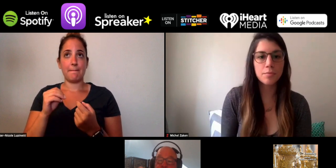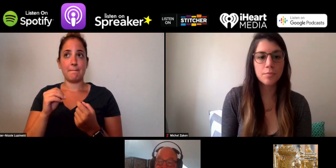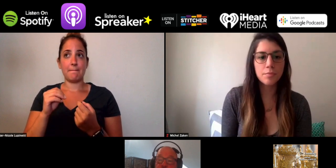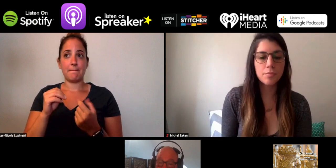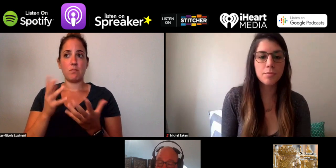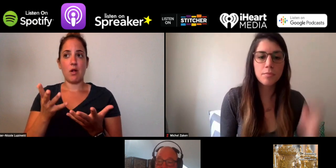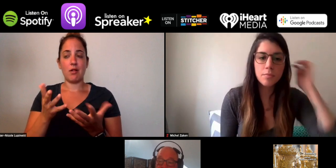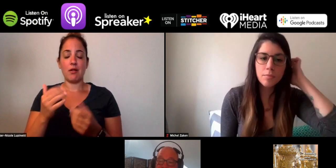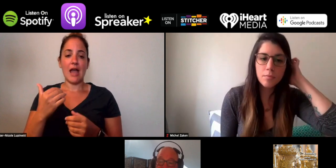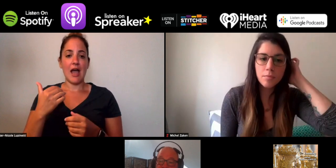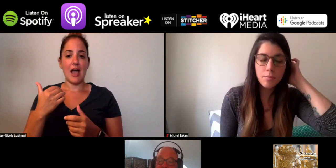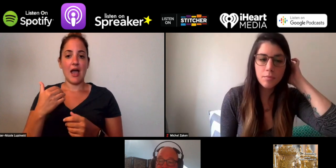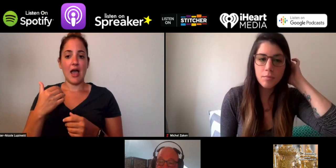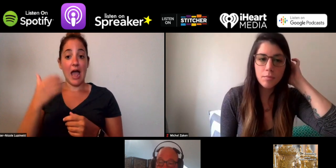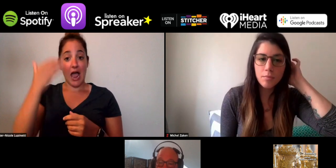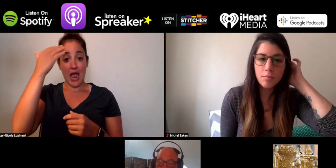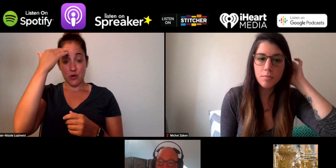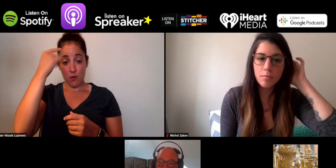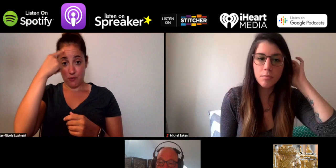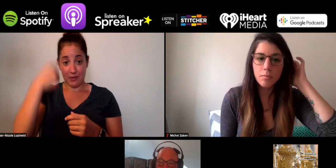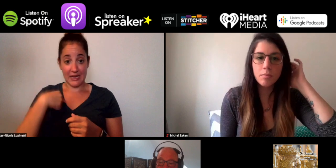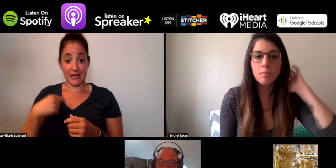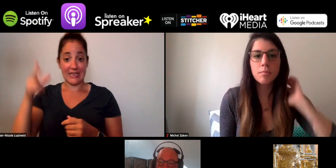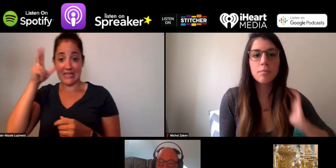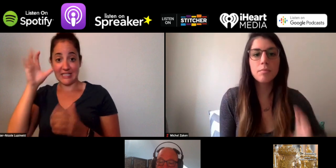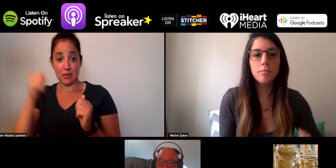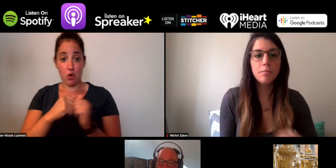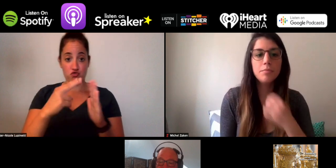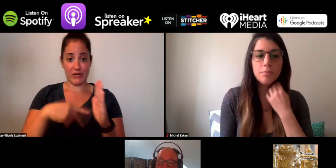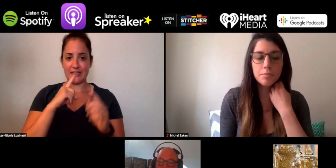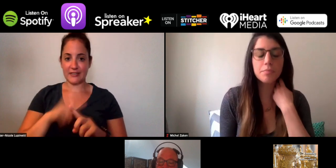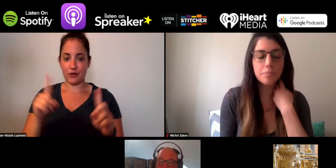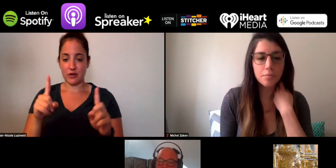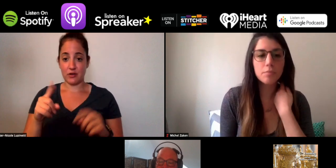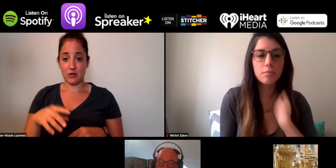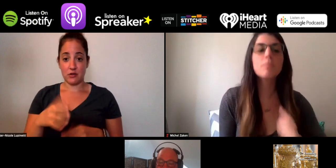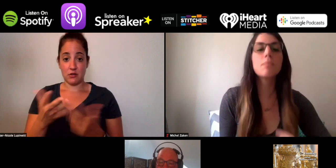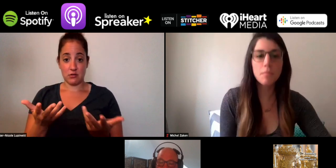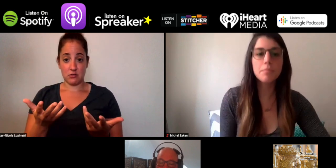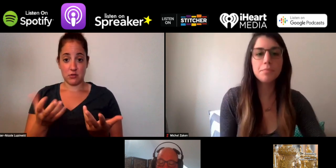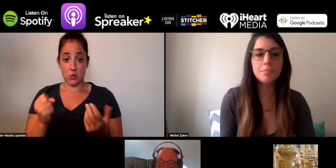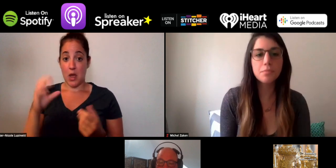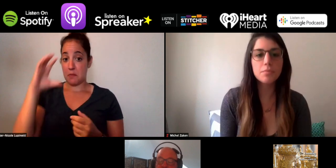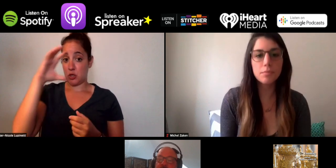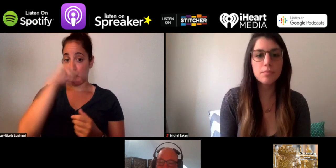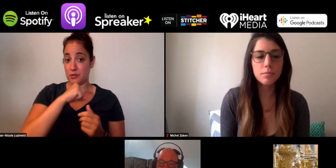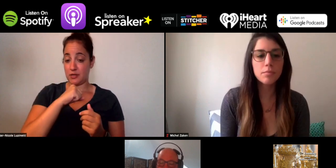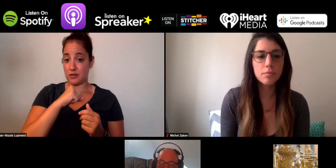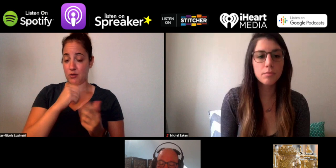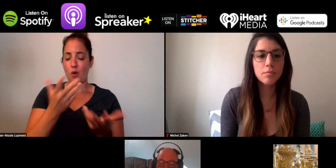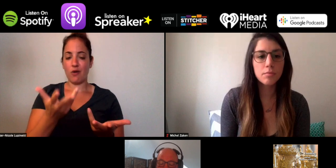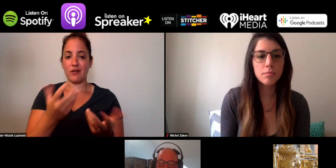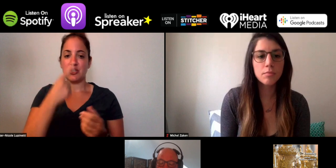well, I know it's true for me that reading is different than listening with my ears. So imagining, tell us a little